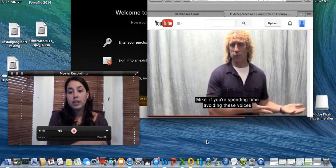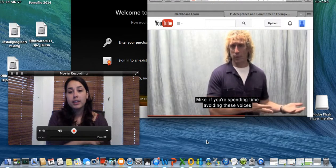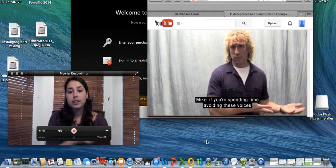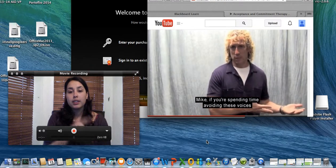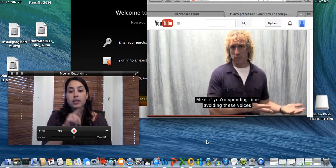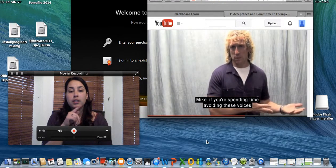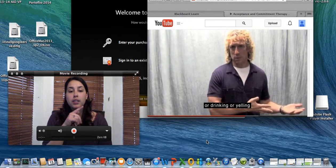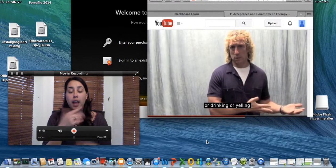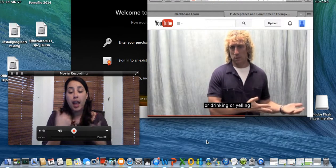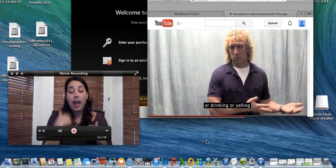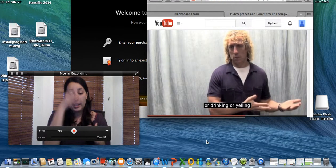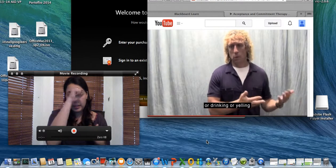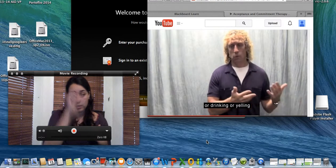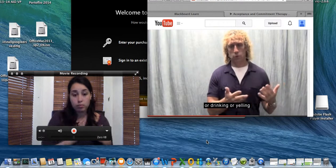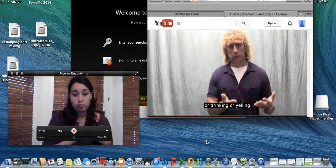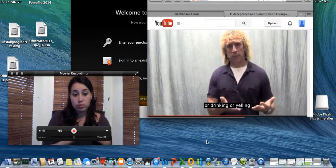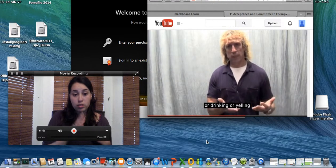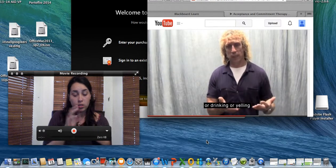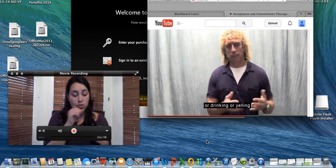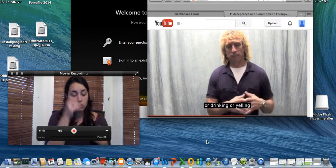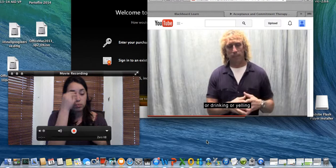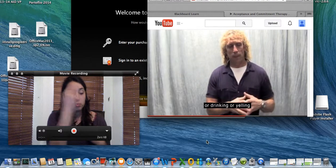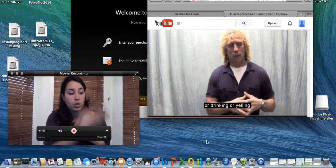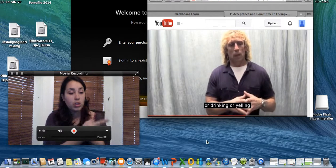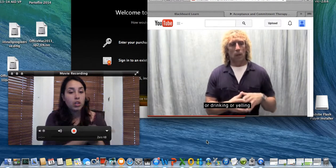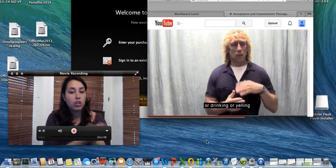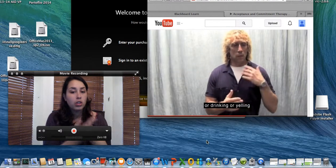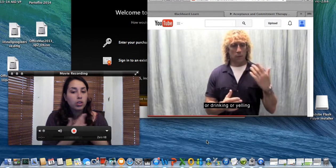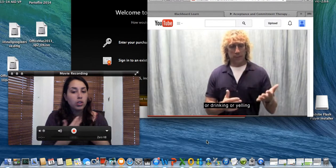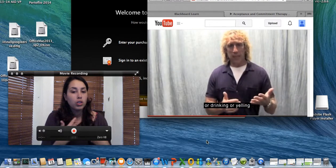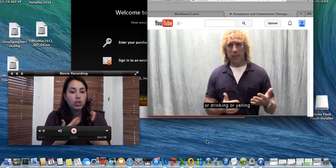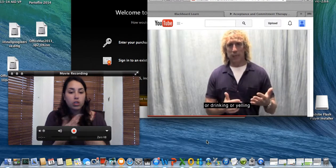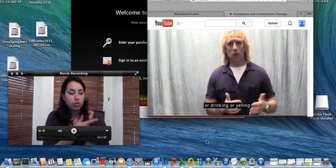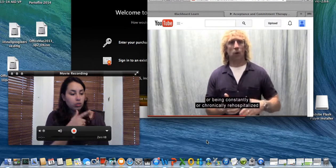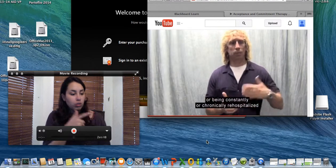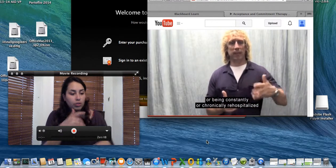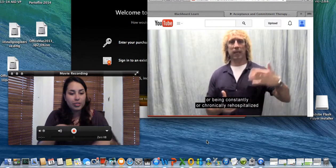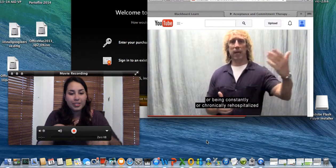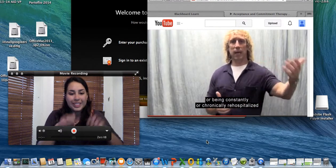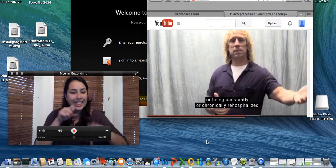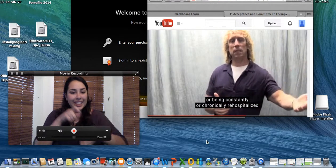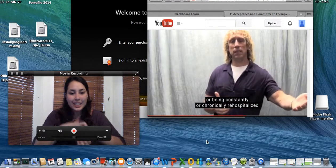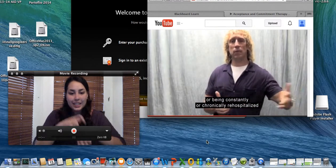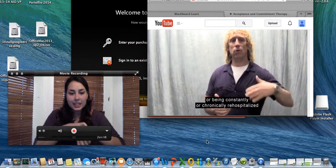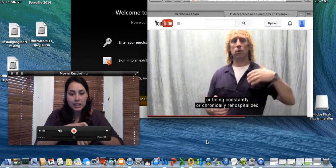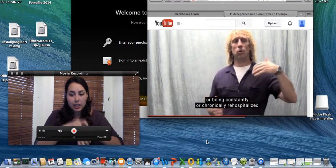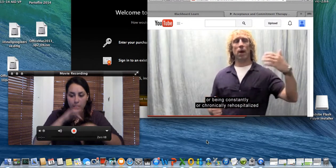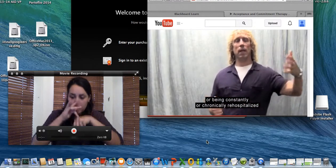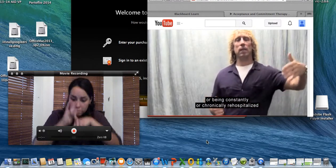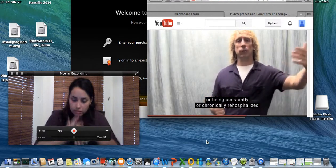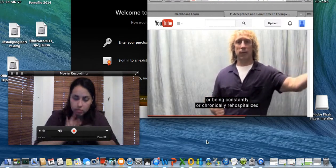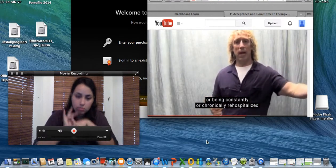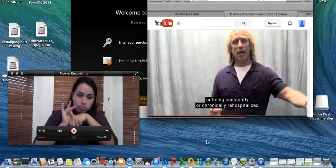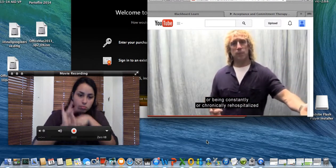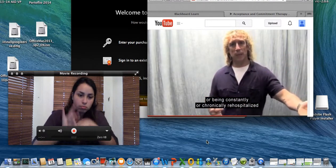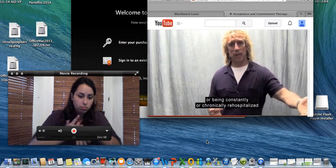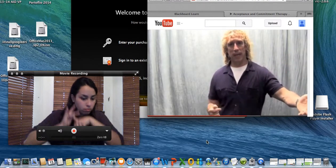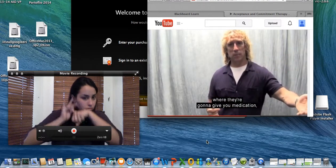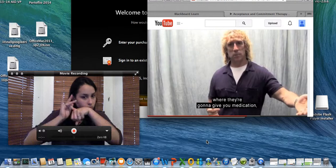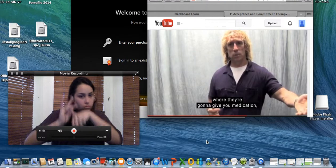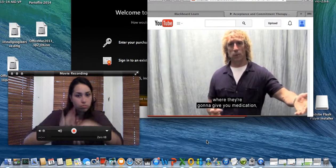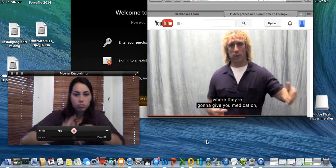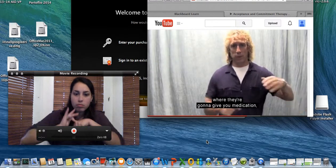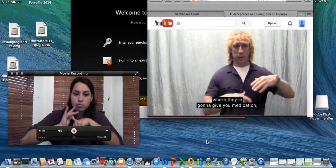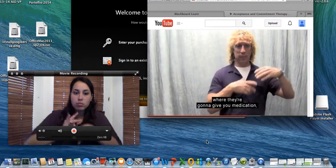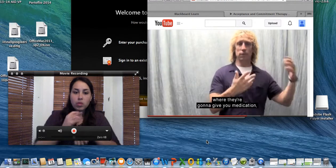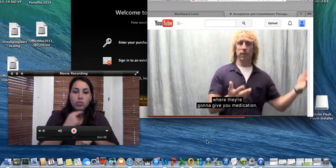avoiding these voices, or drinking, or yelling, or being constantly or chronically